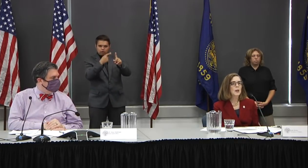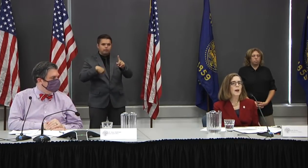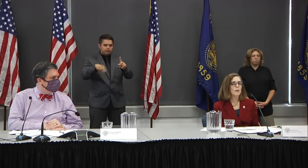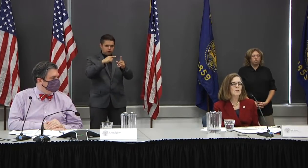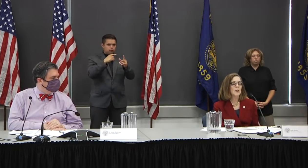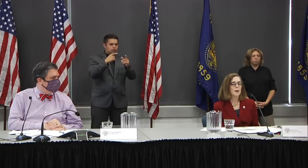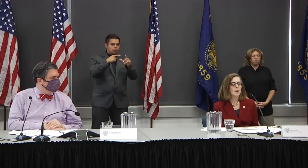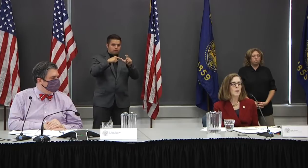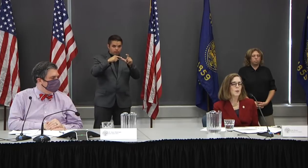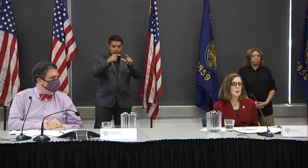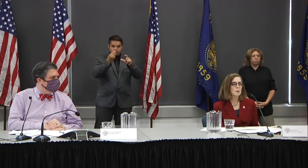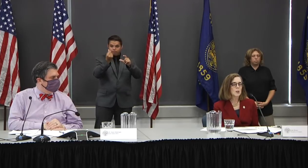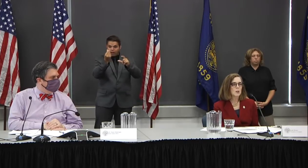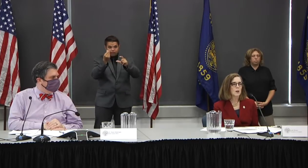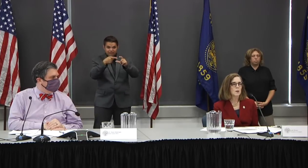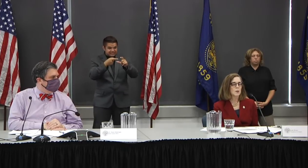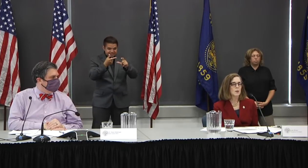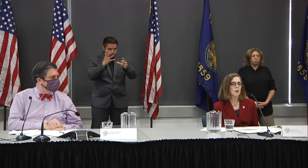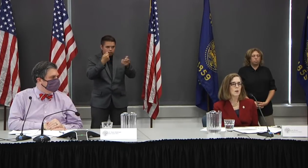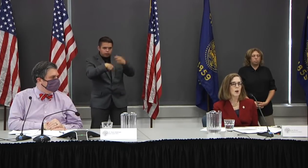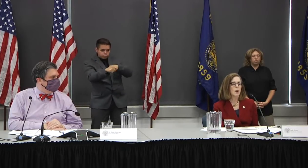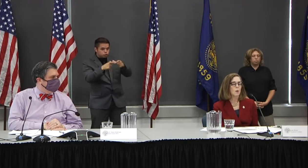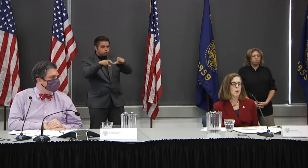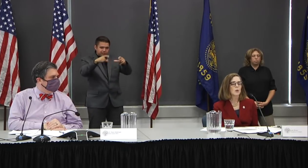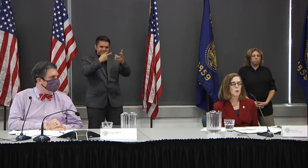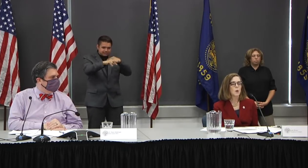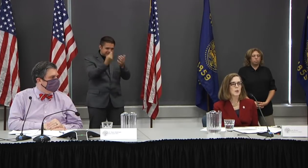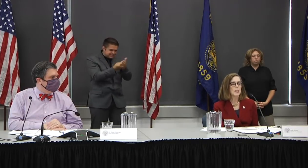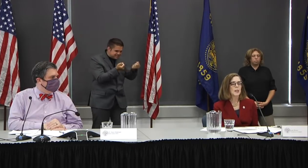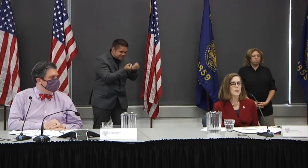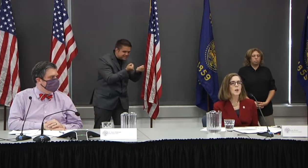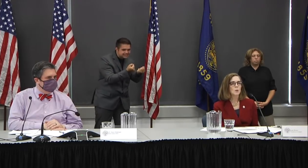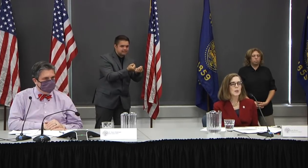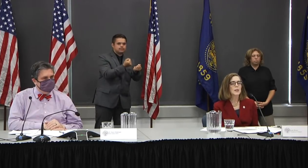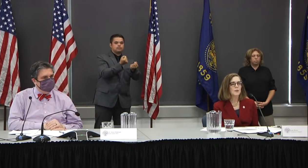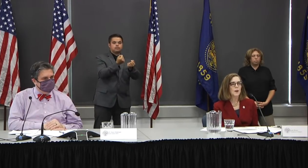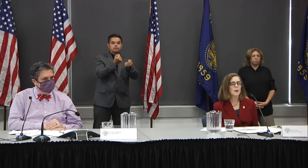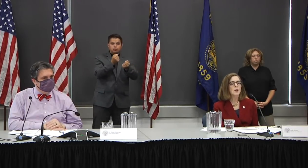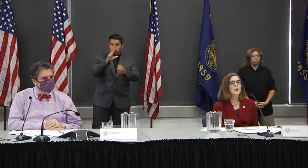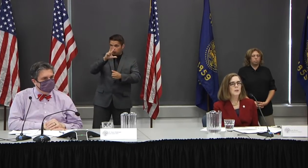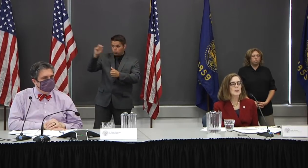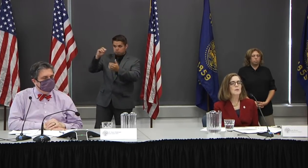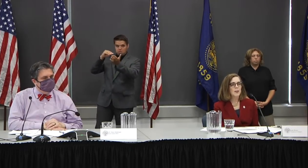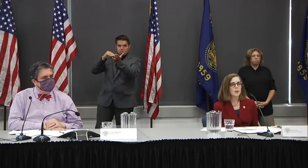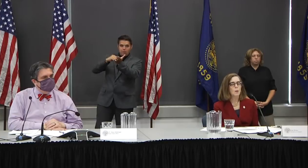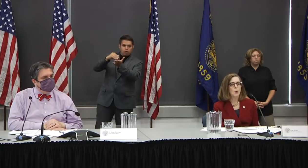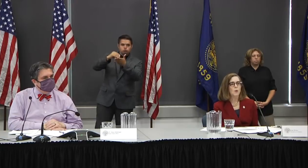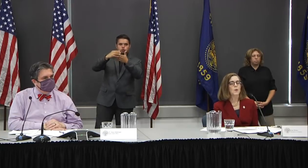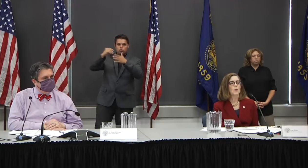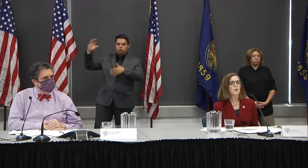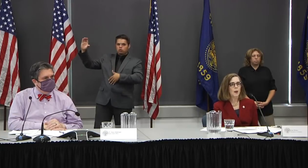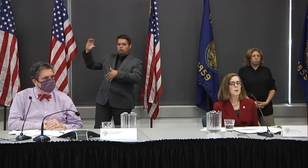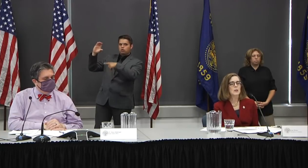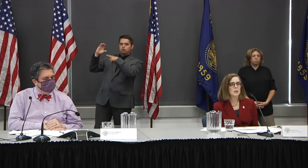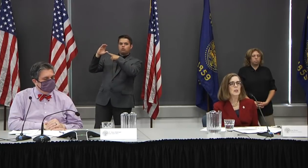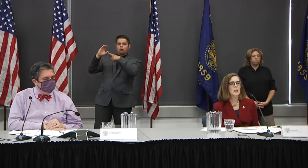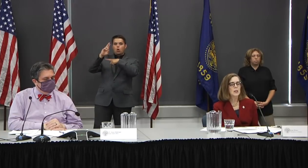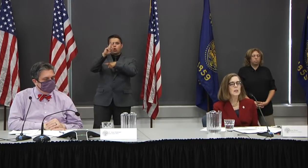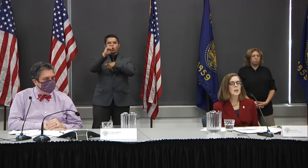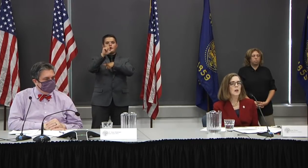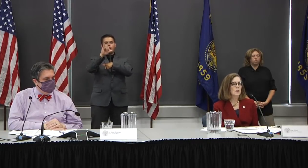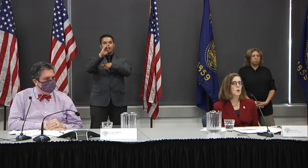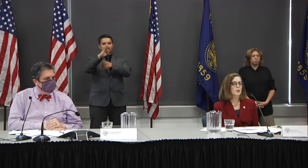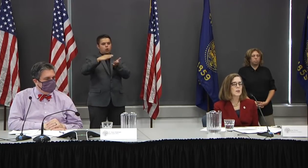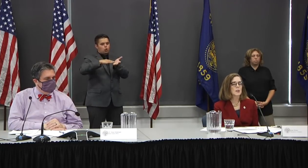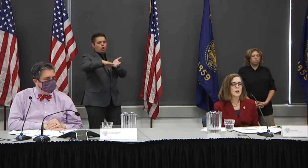so we have $30 million in our worker quarantine relief fund that's available for families in